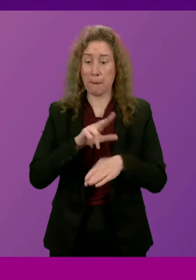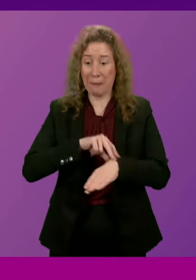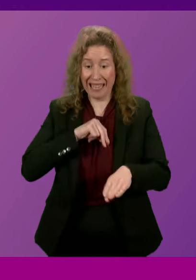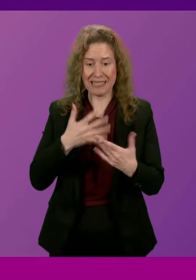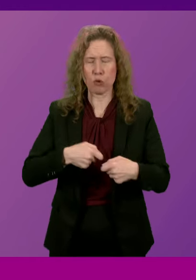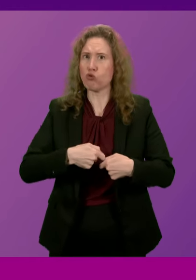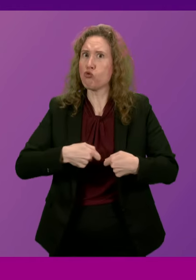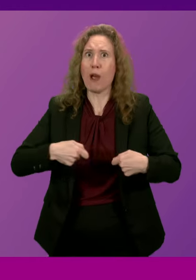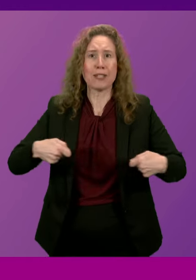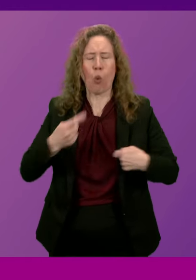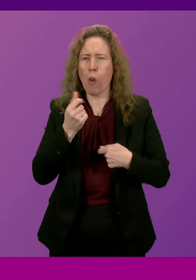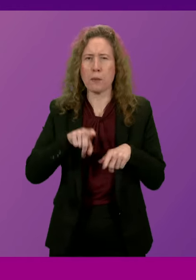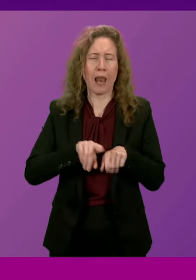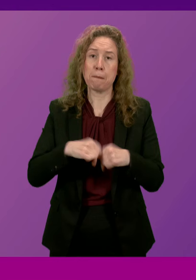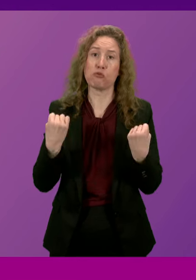First Minister.